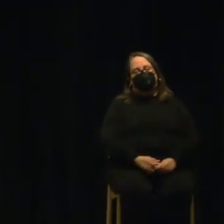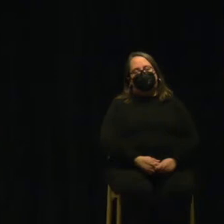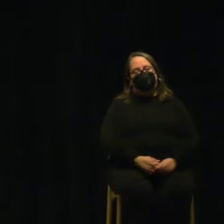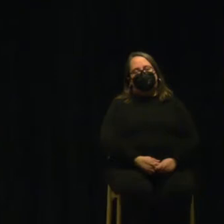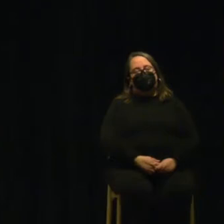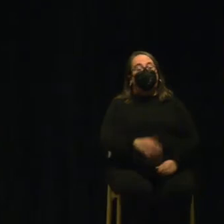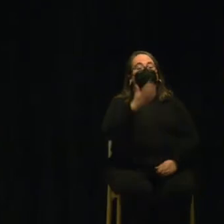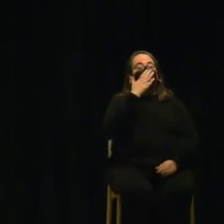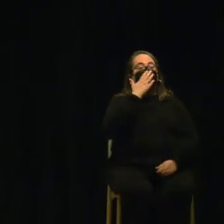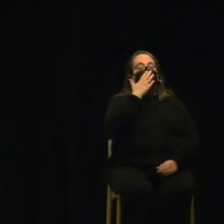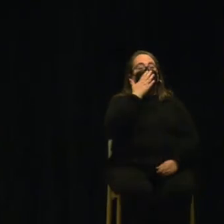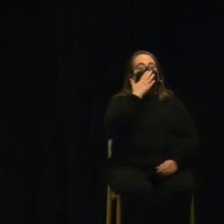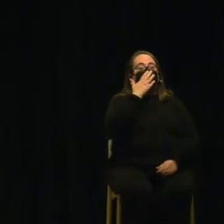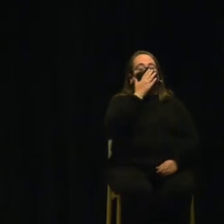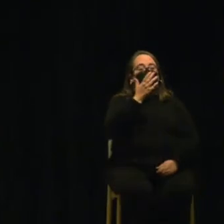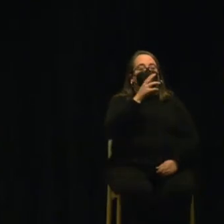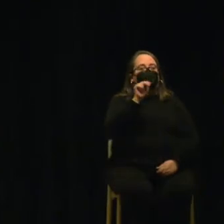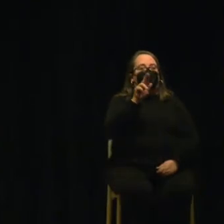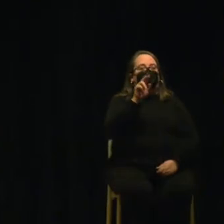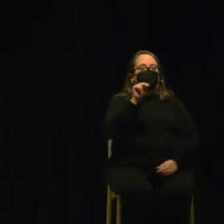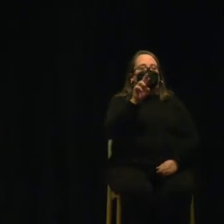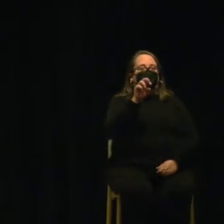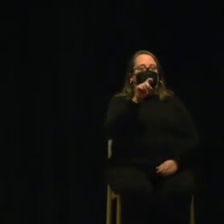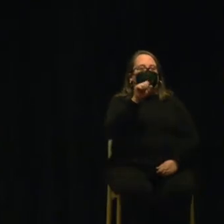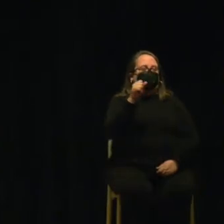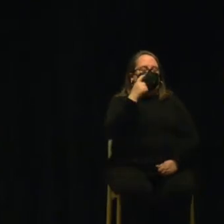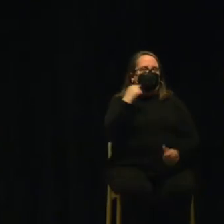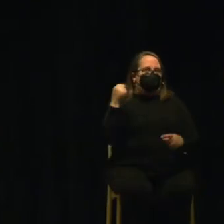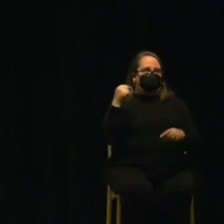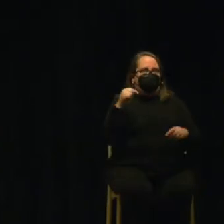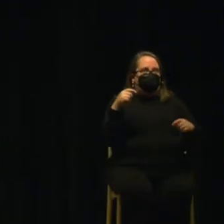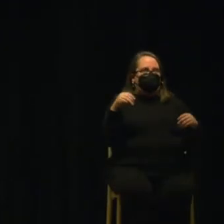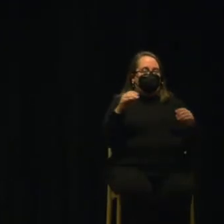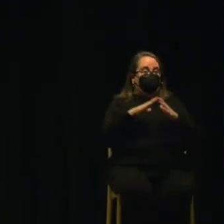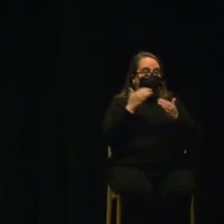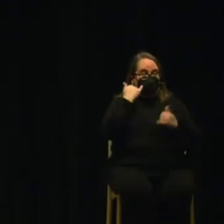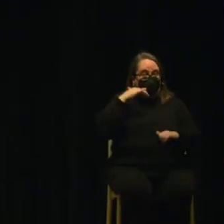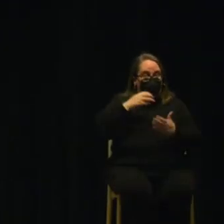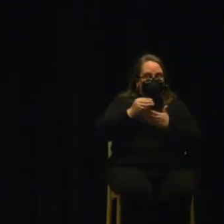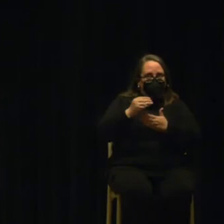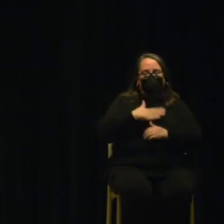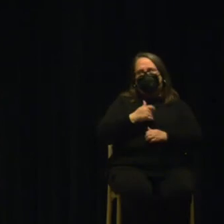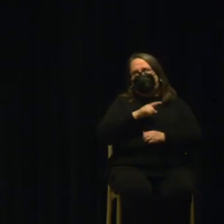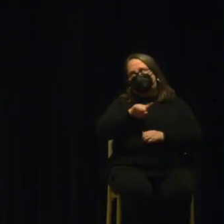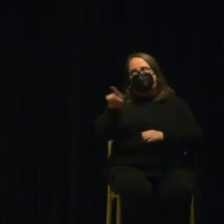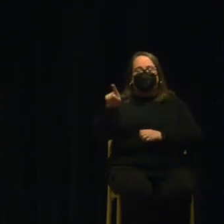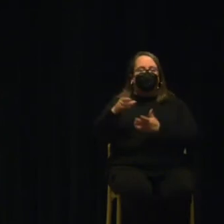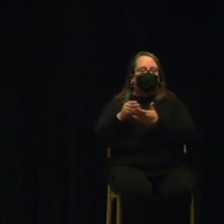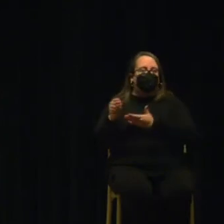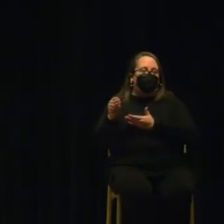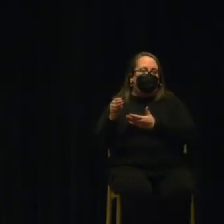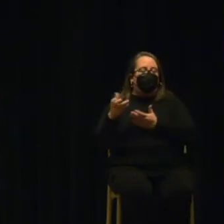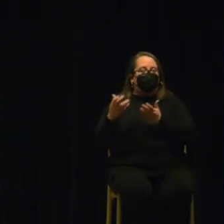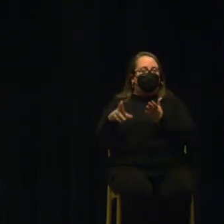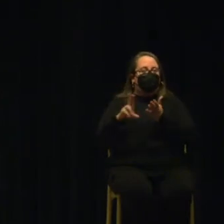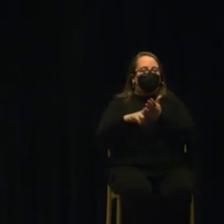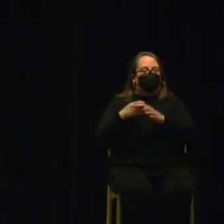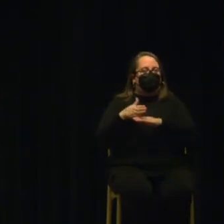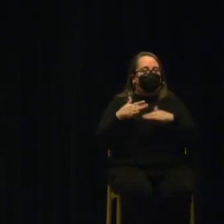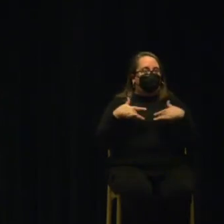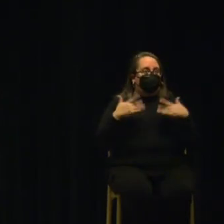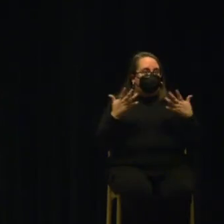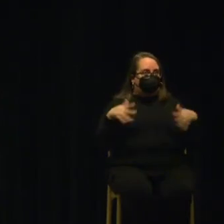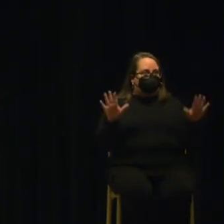I want to thank Urban Reads Bookstore for being here selling books. If you don't have a copy of the book yet, please purchase one. Have it signed after the